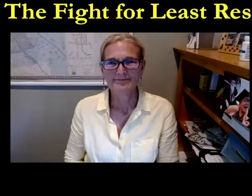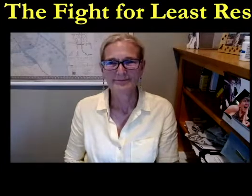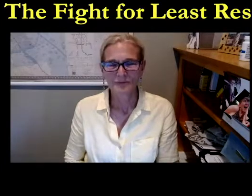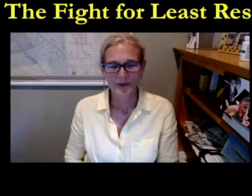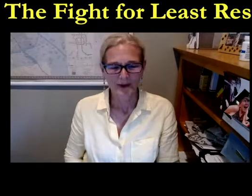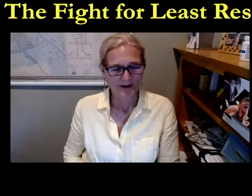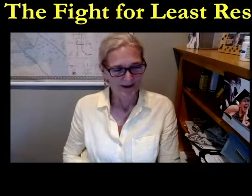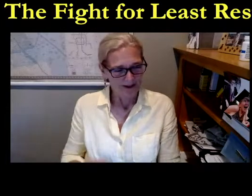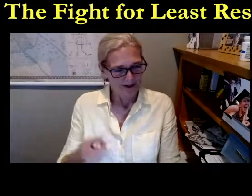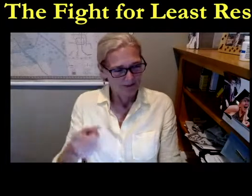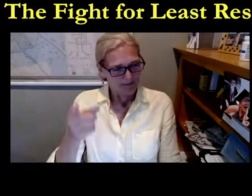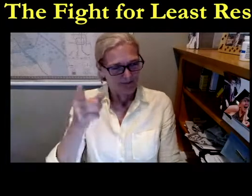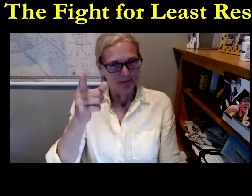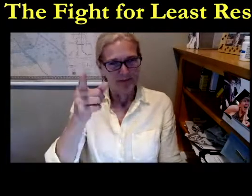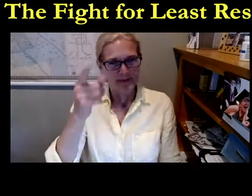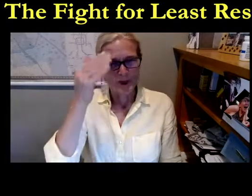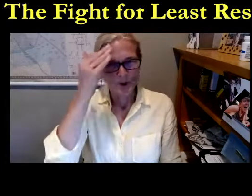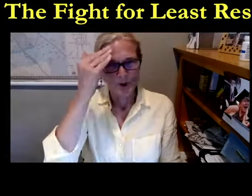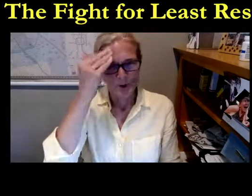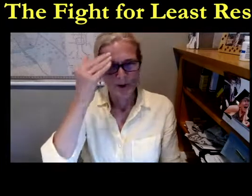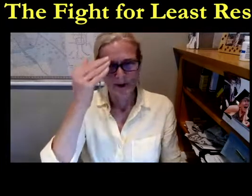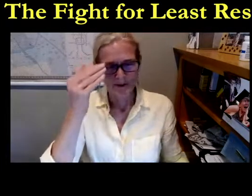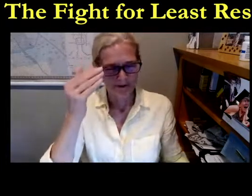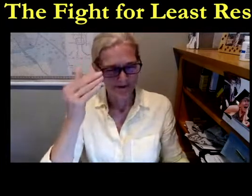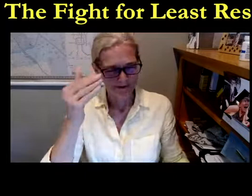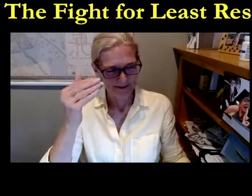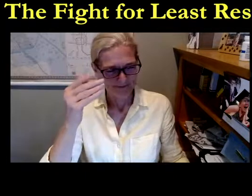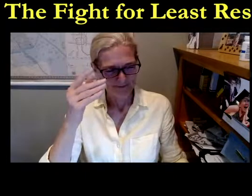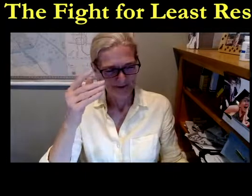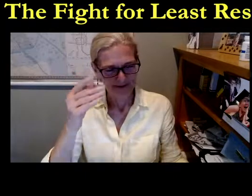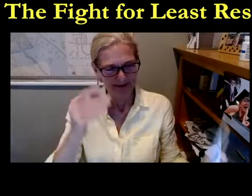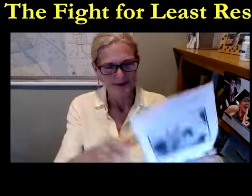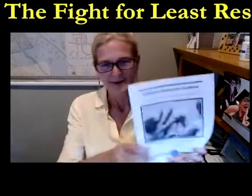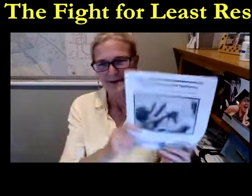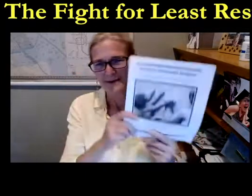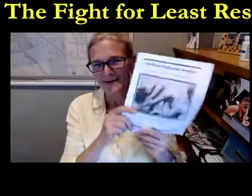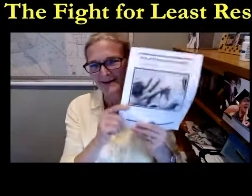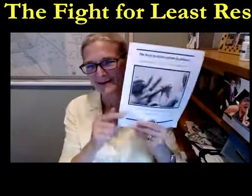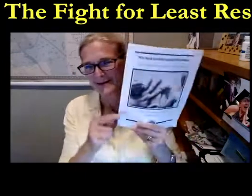decisions with our financial resources.